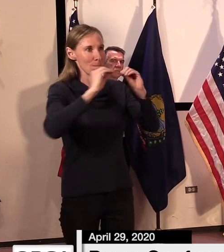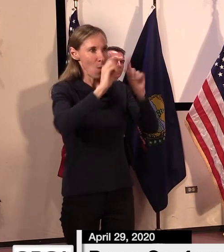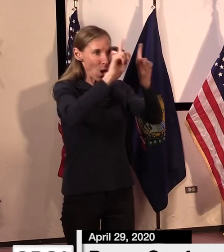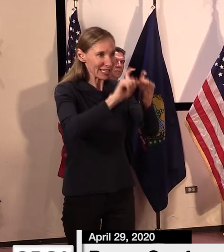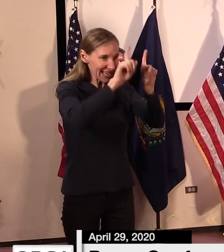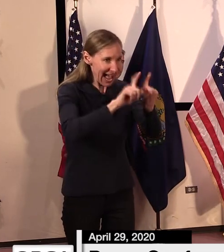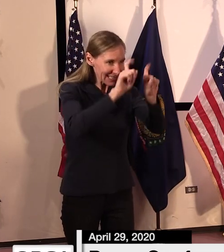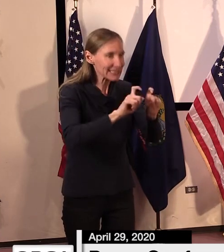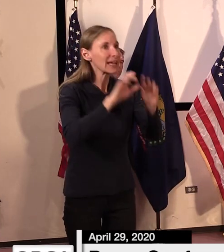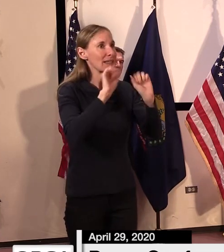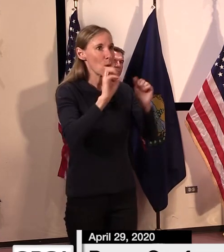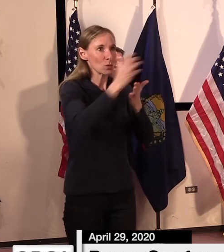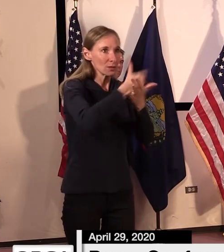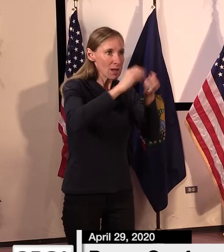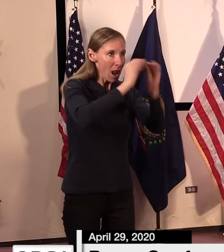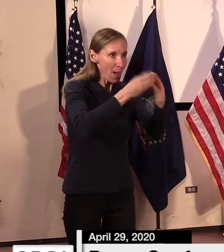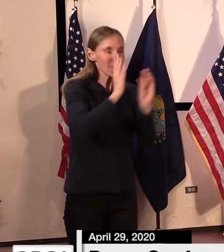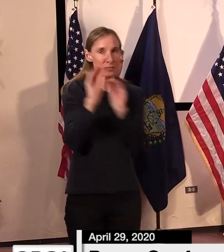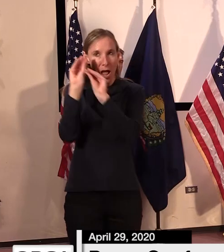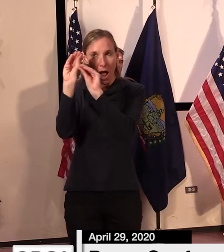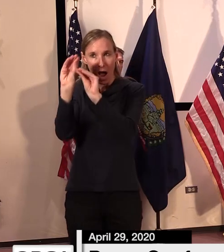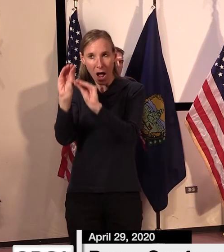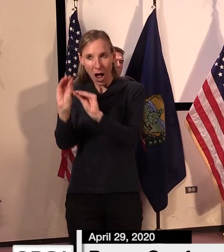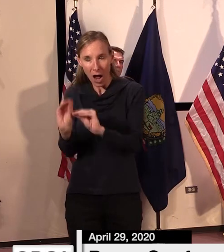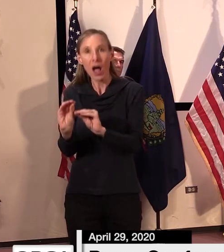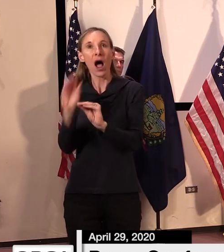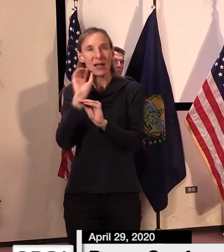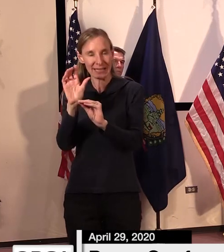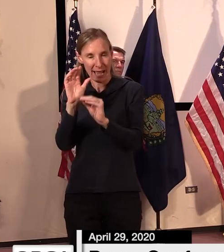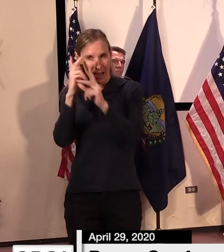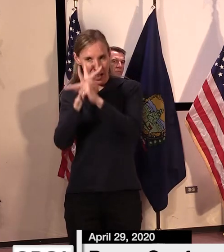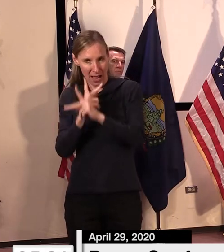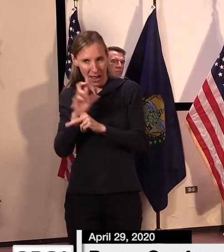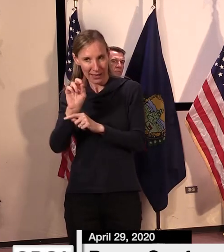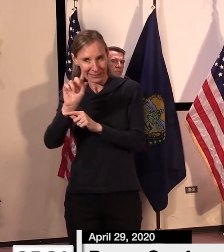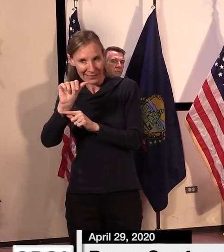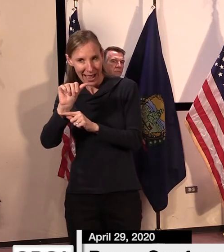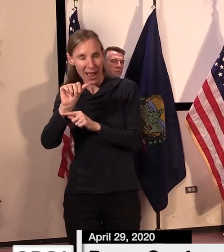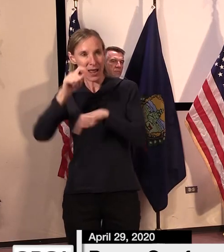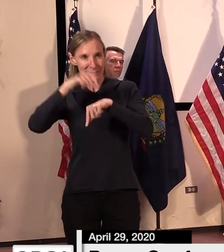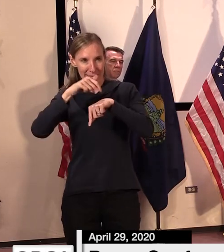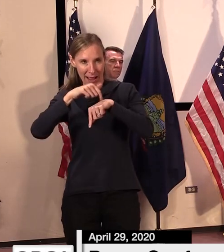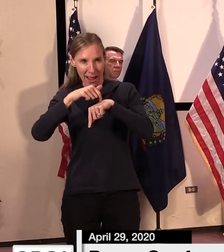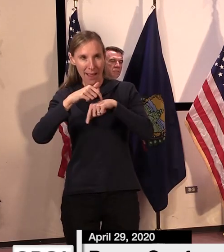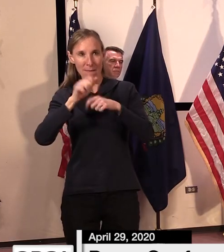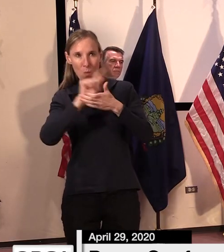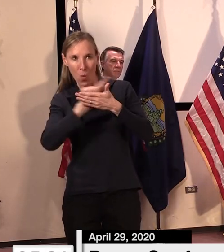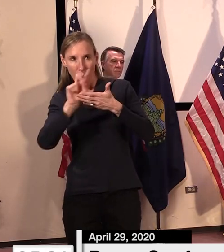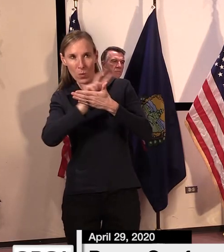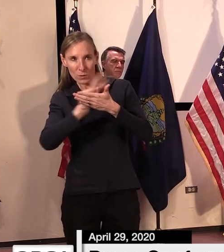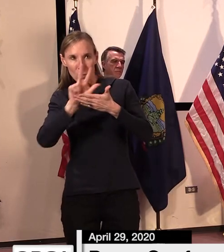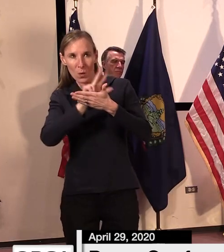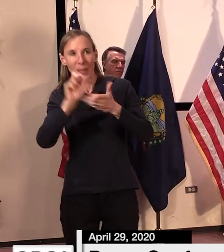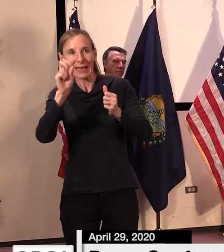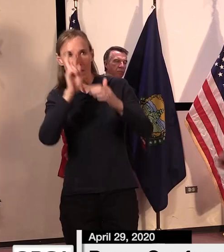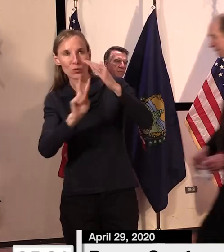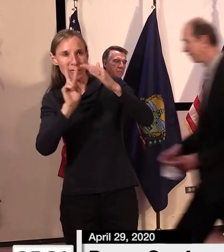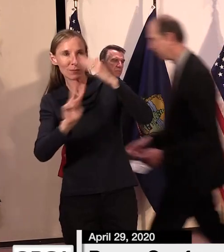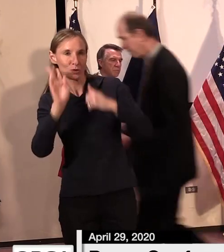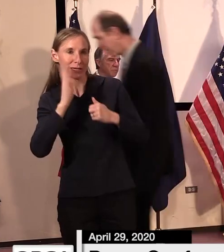sufficient testing, and it will be consistent over a time period where it can inform the models well.